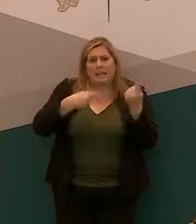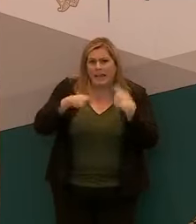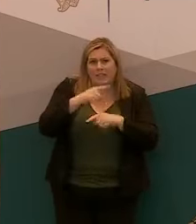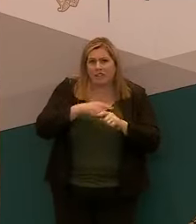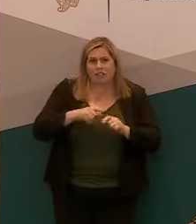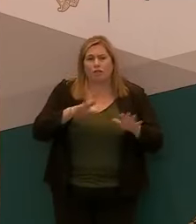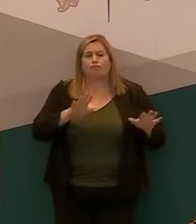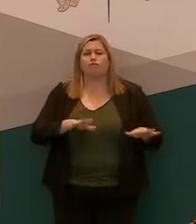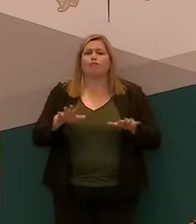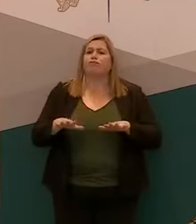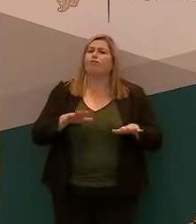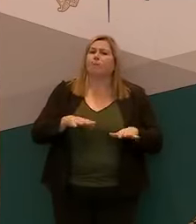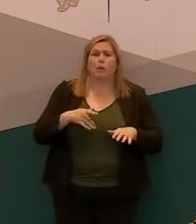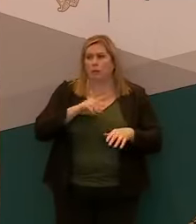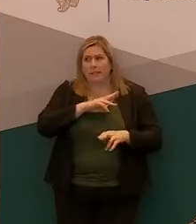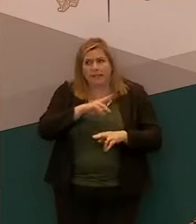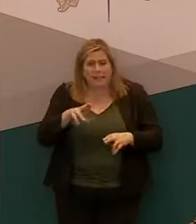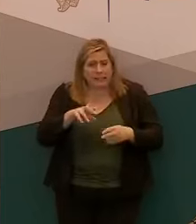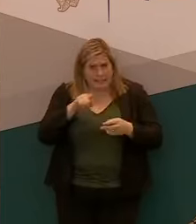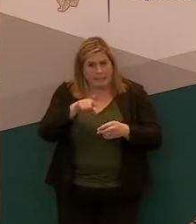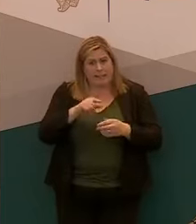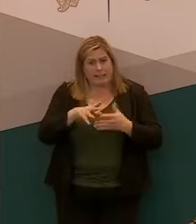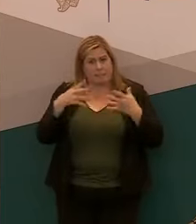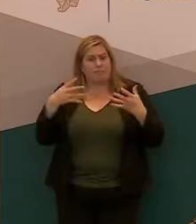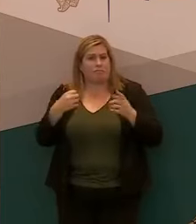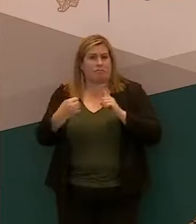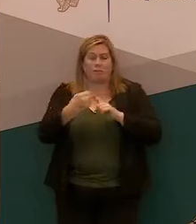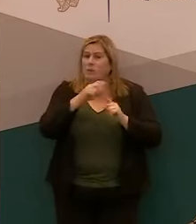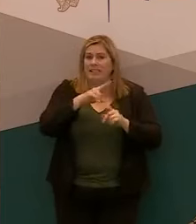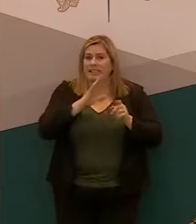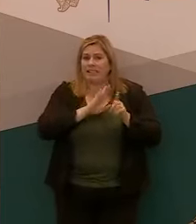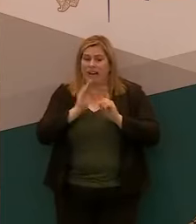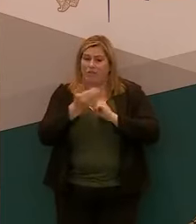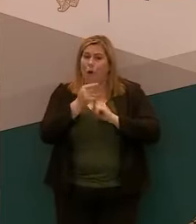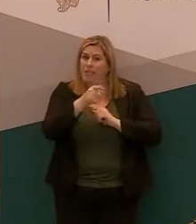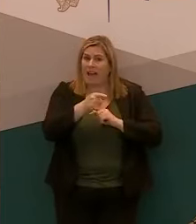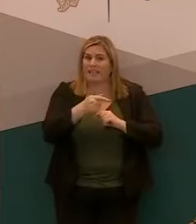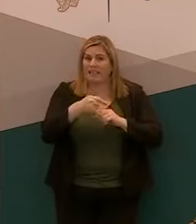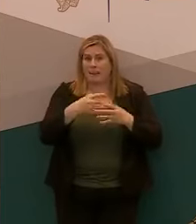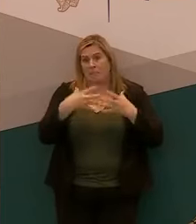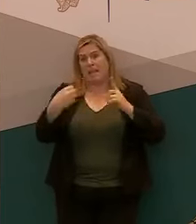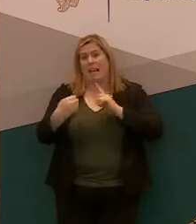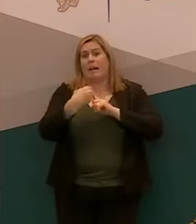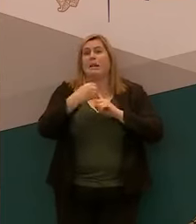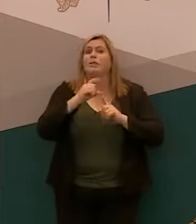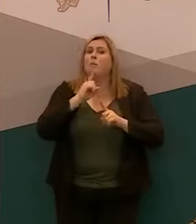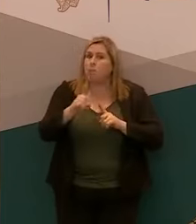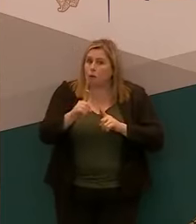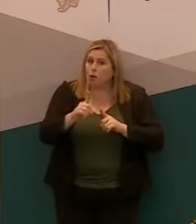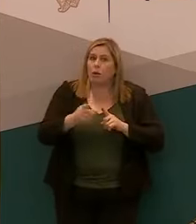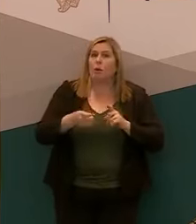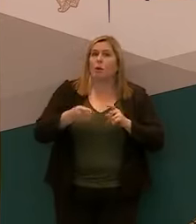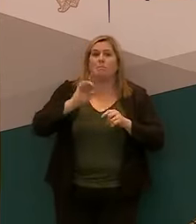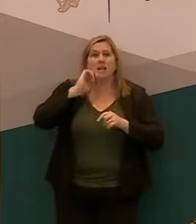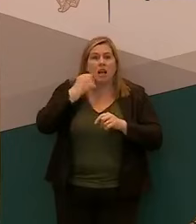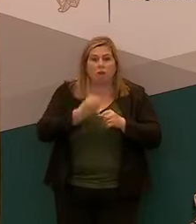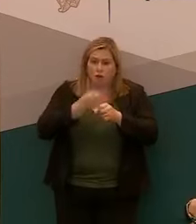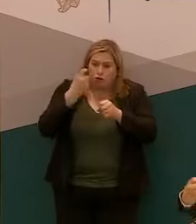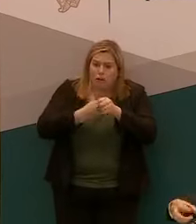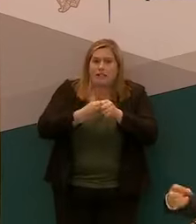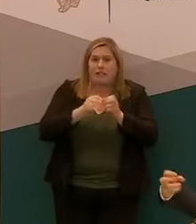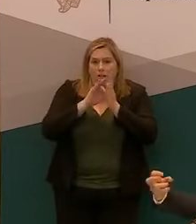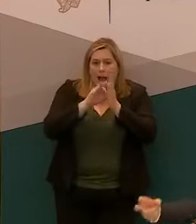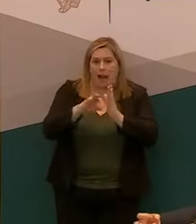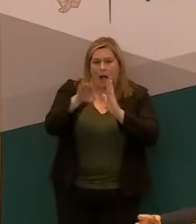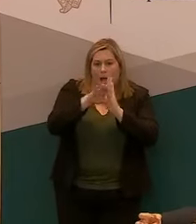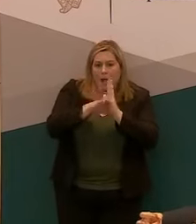averted that very significant impact. We have averted, if you like, the requirement, if you like, that led us to then have the